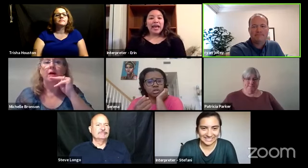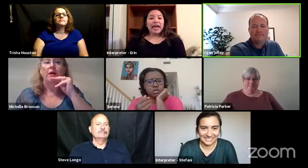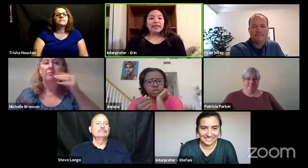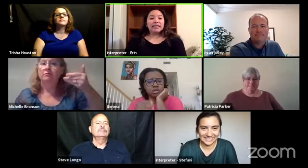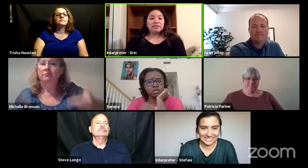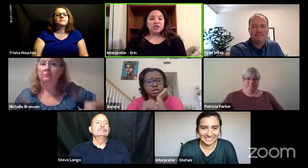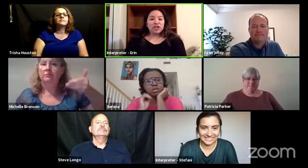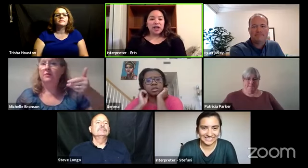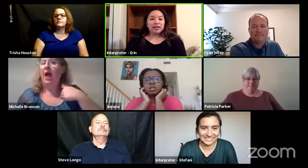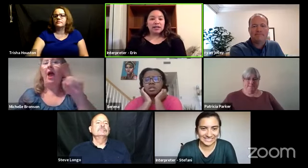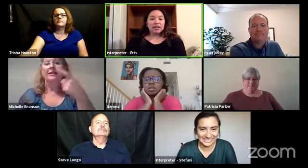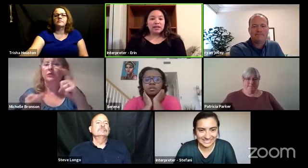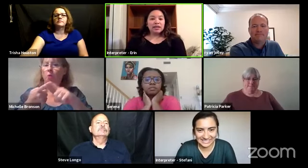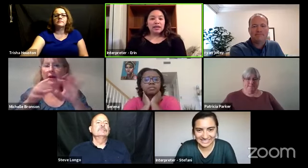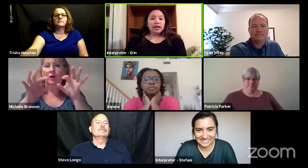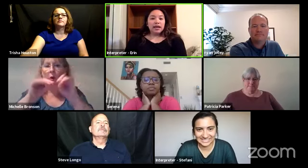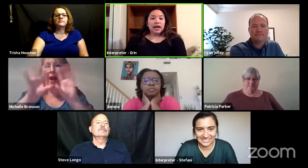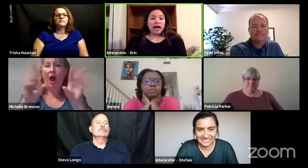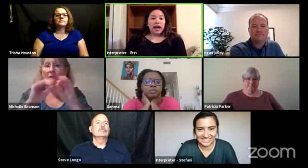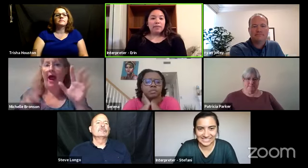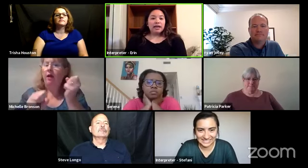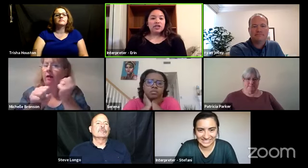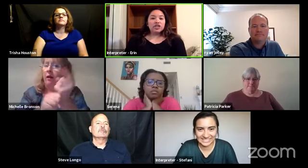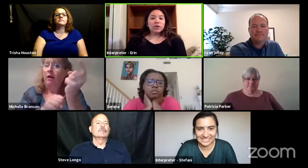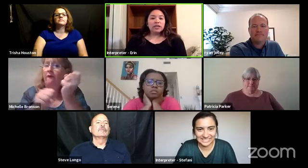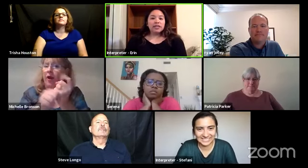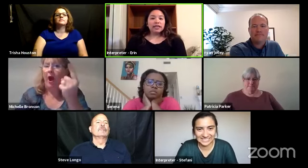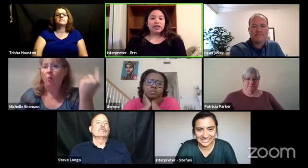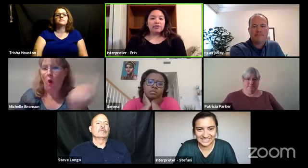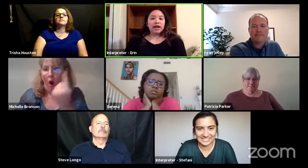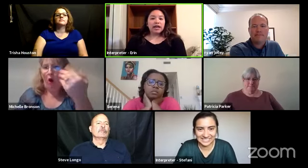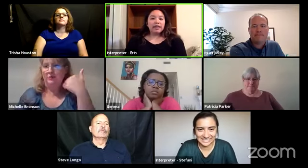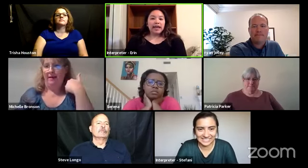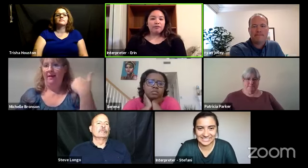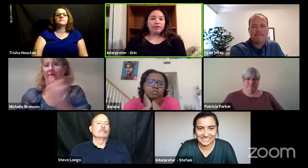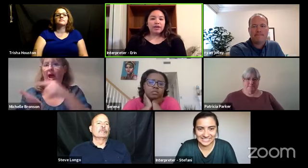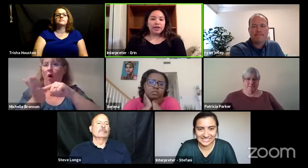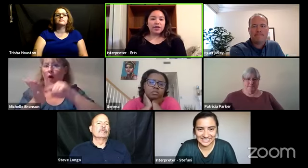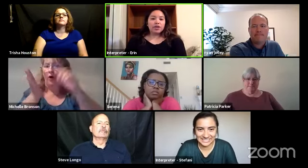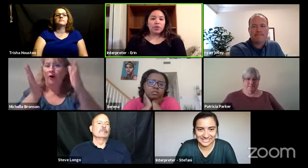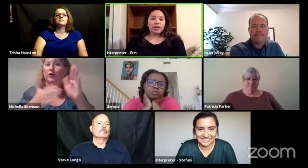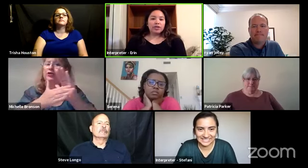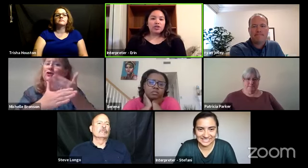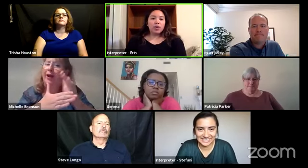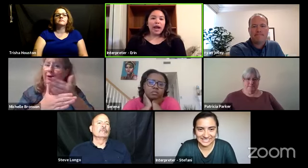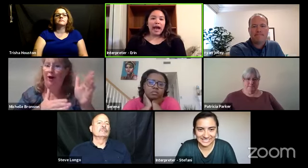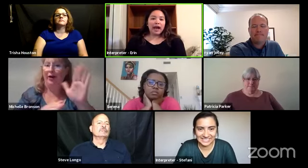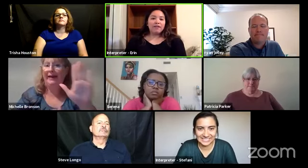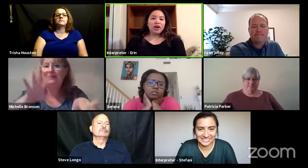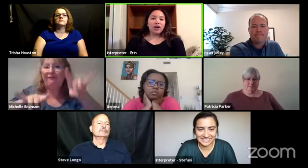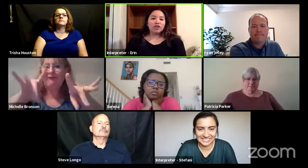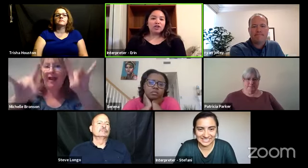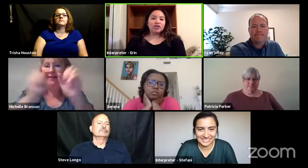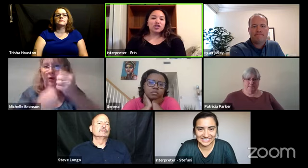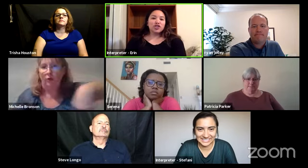And this is Michelle. Just wanted to clarify that every year we do have our auditors